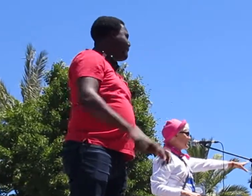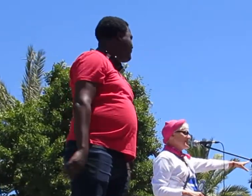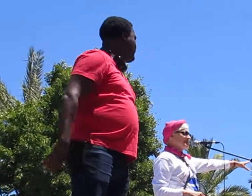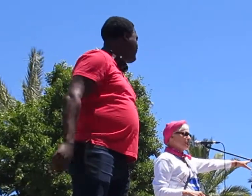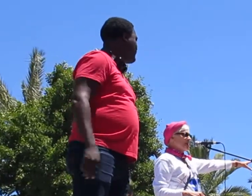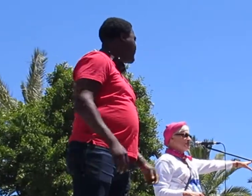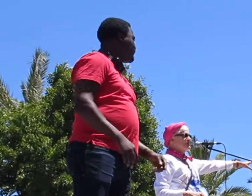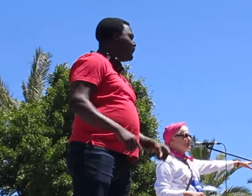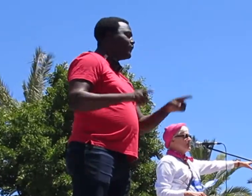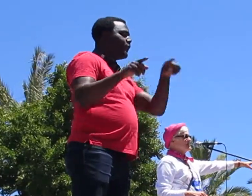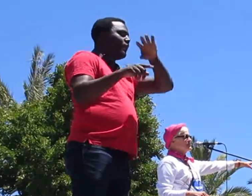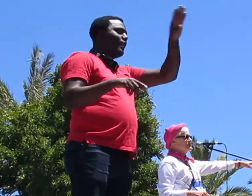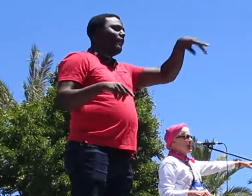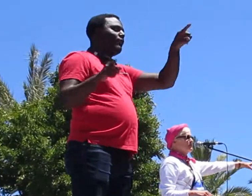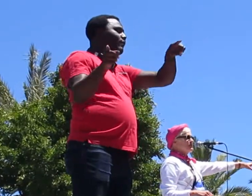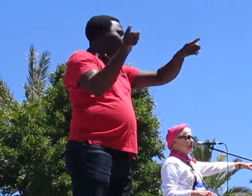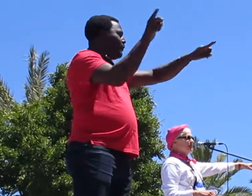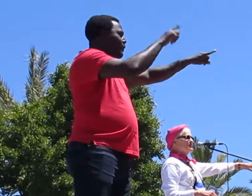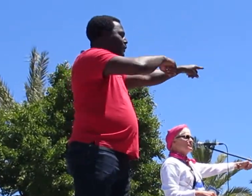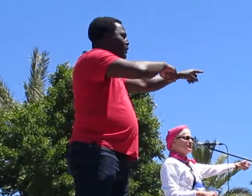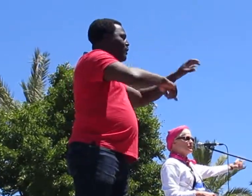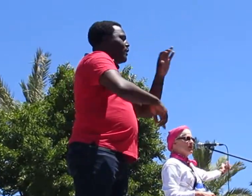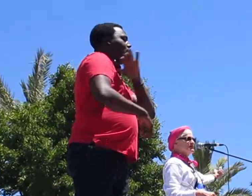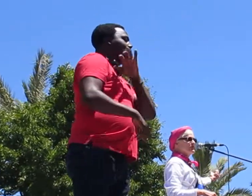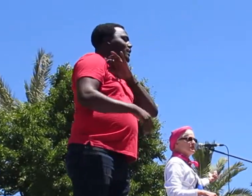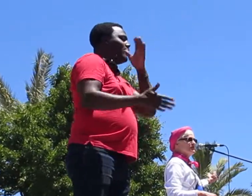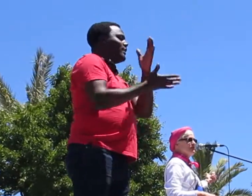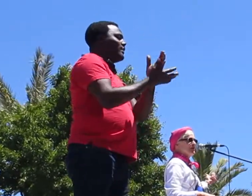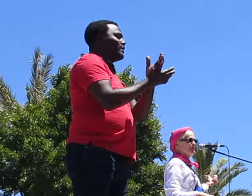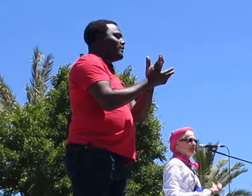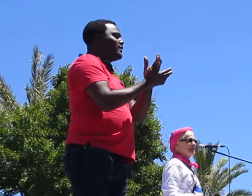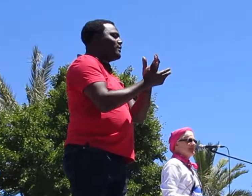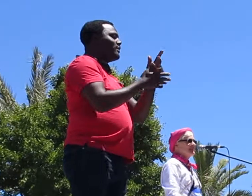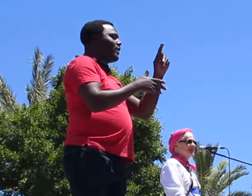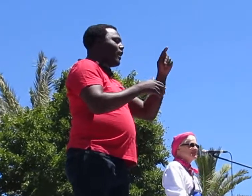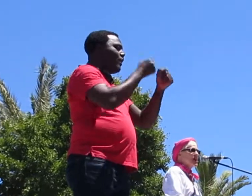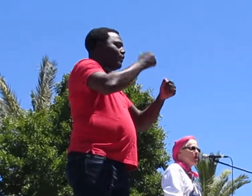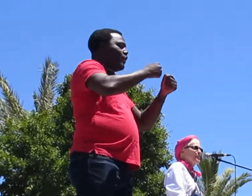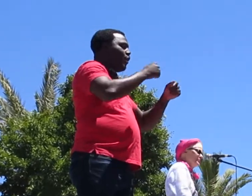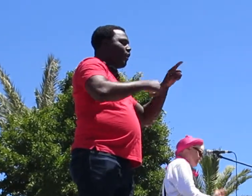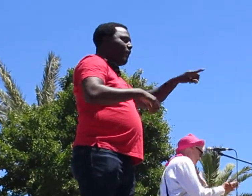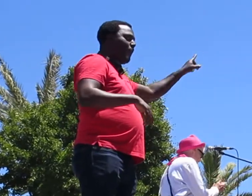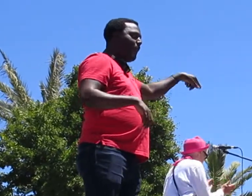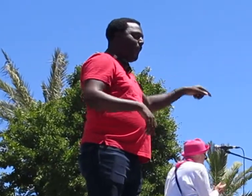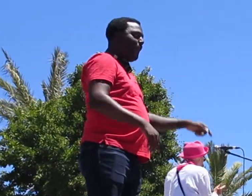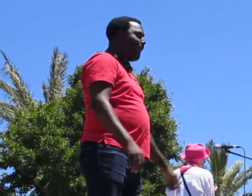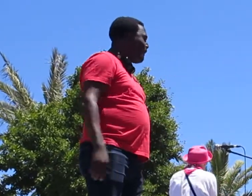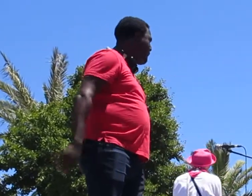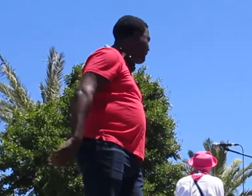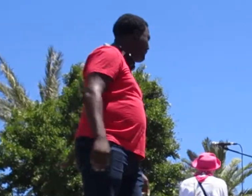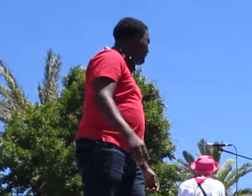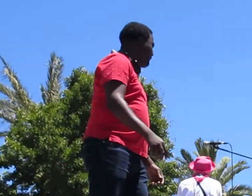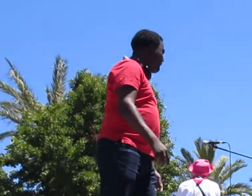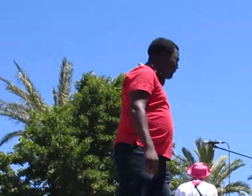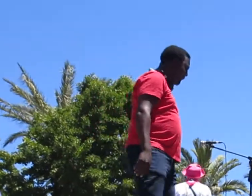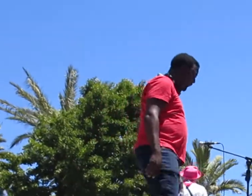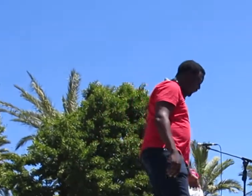So head in that direction. The police have stopped the traffic. We're going to cross over to the ferry building. Let's go.